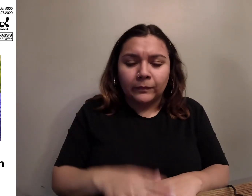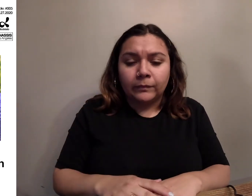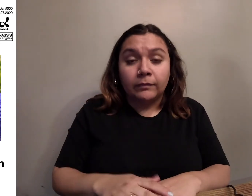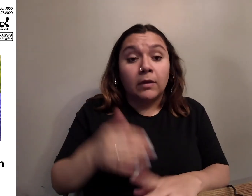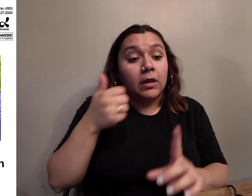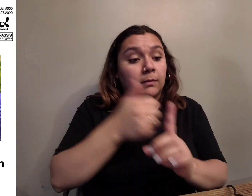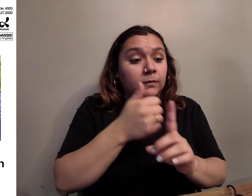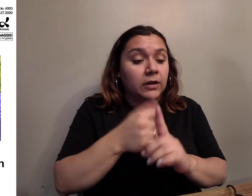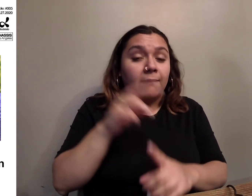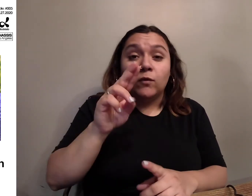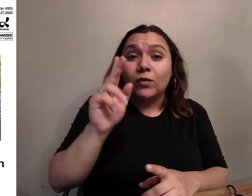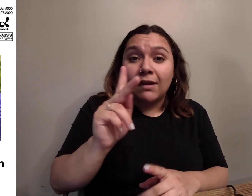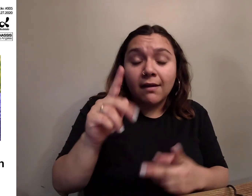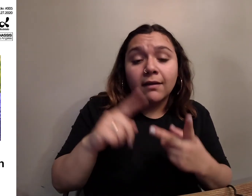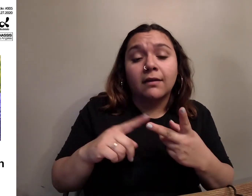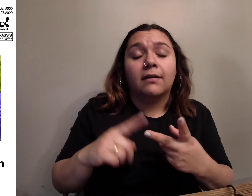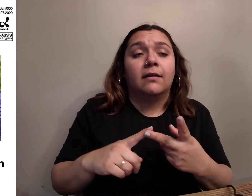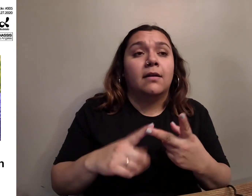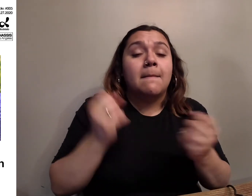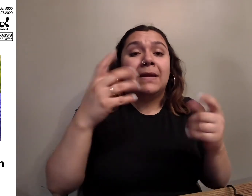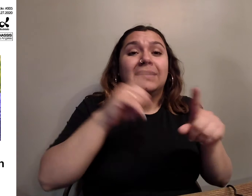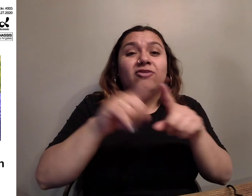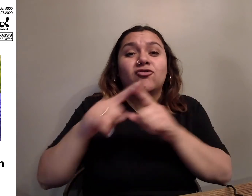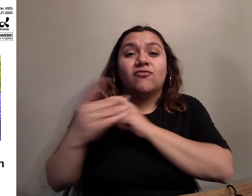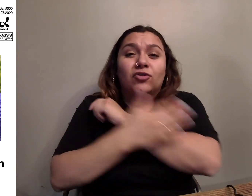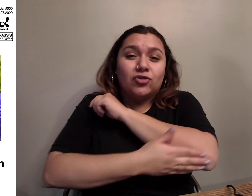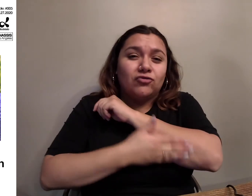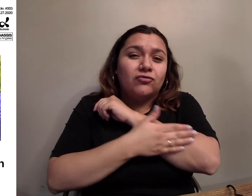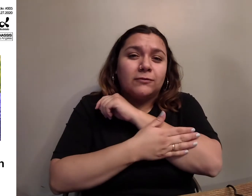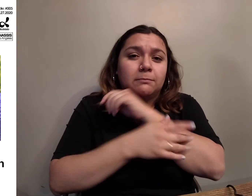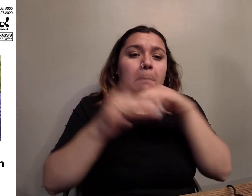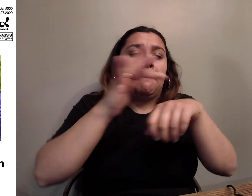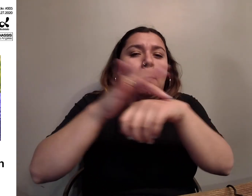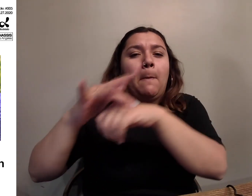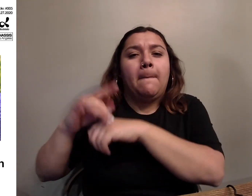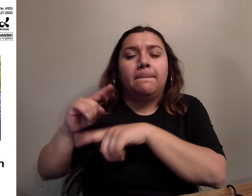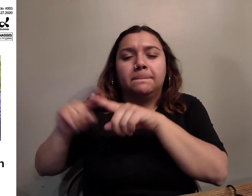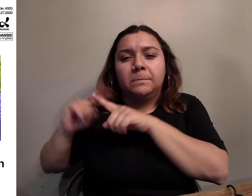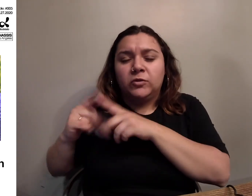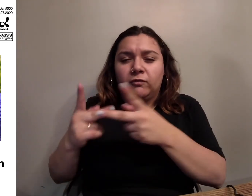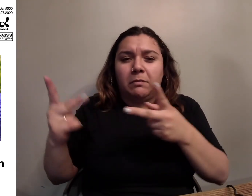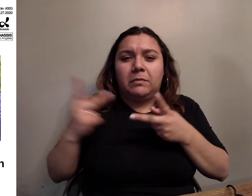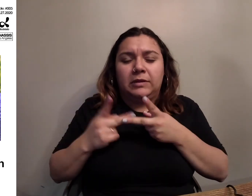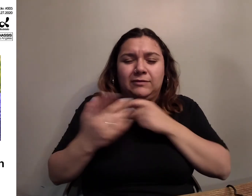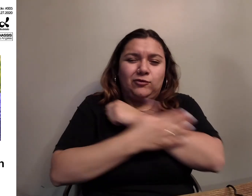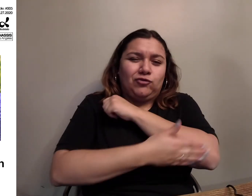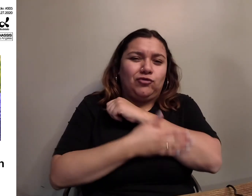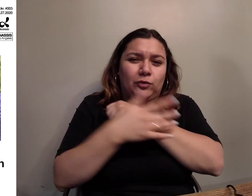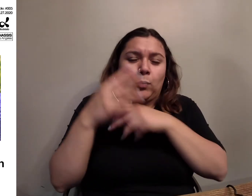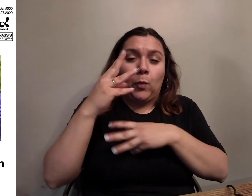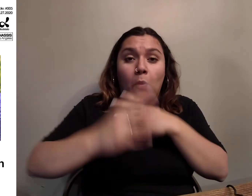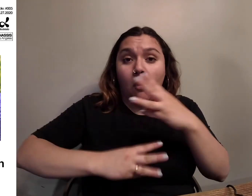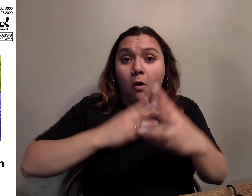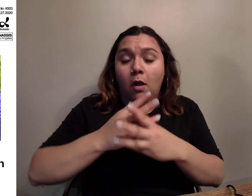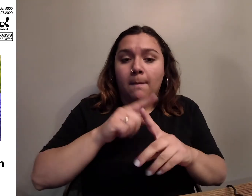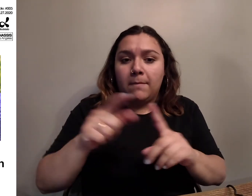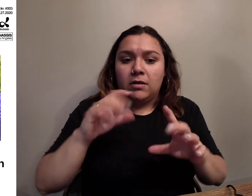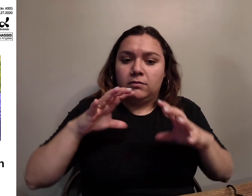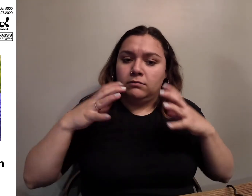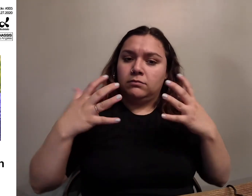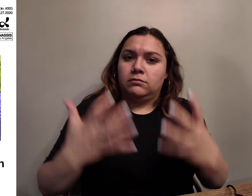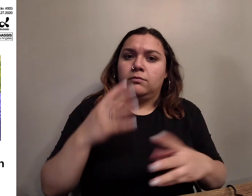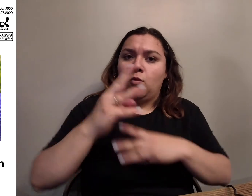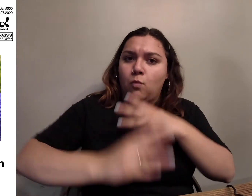the UK, as they are, in so many countries around the world. Which is to say that the world is taking this seriously,